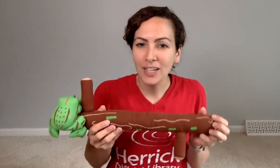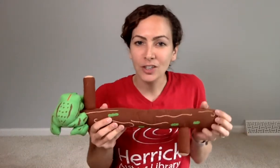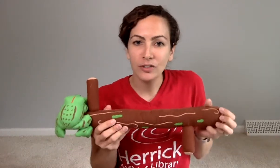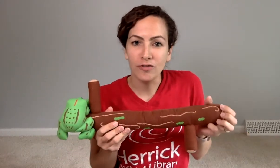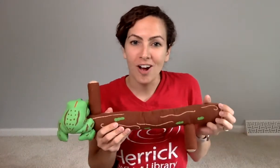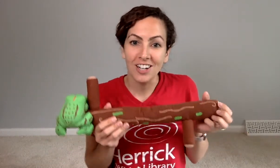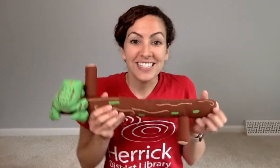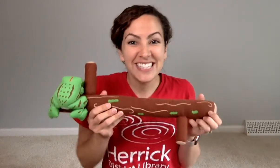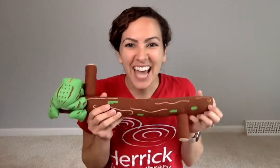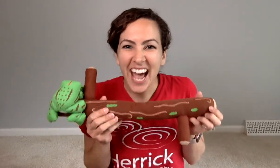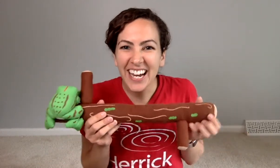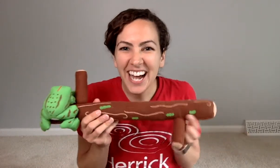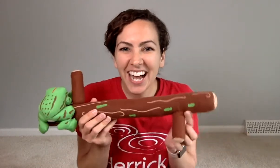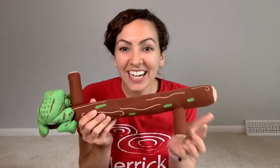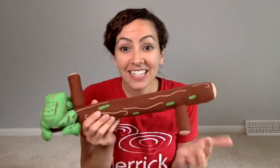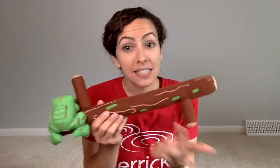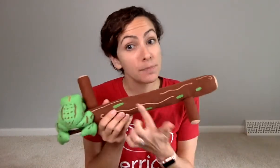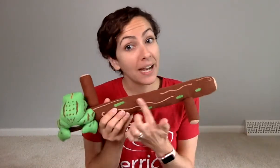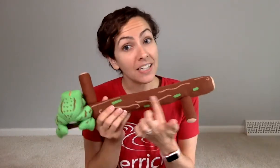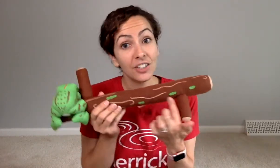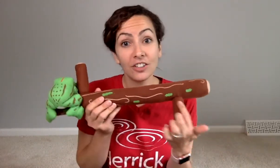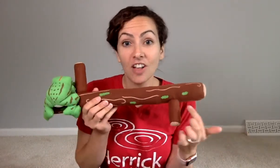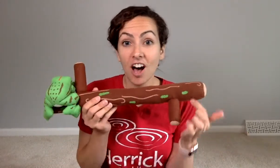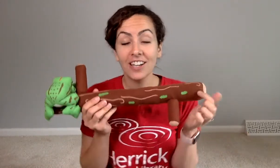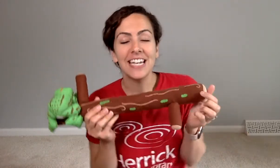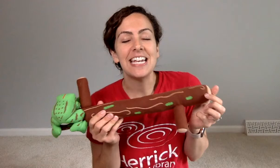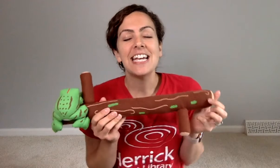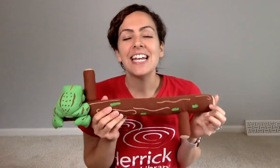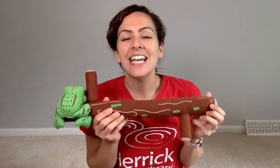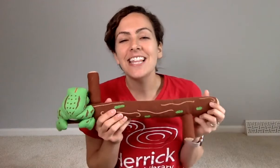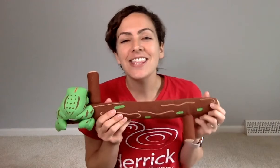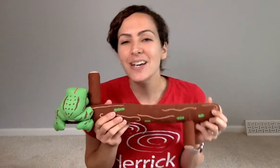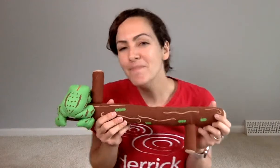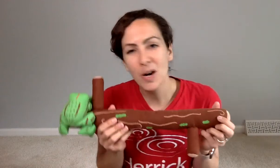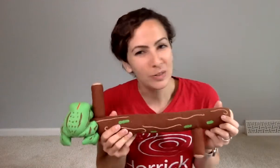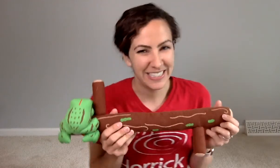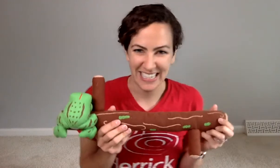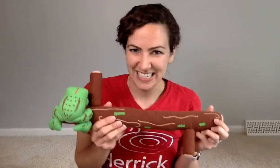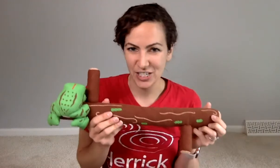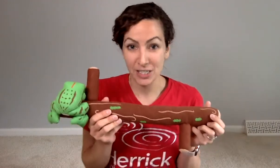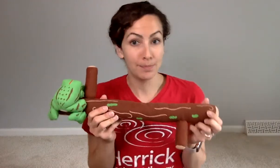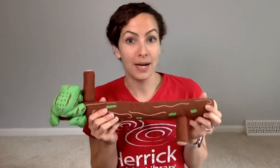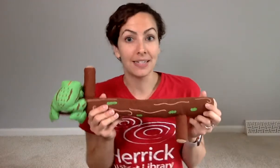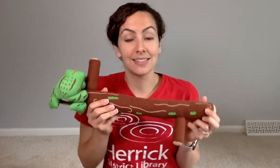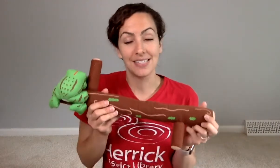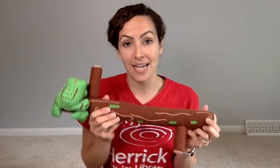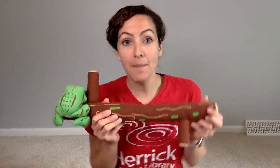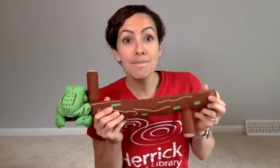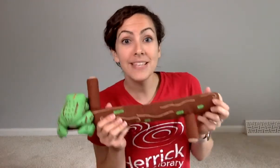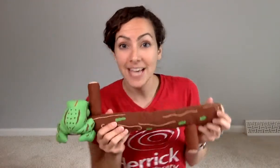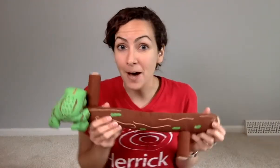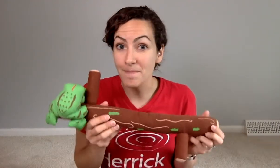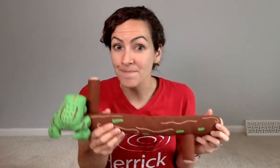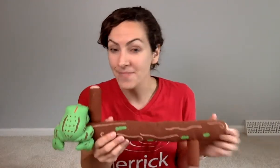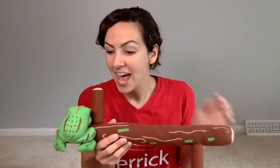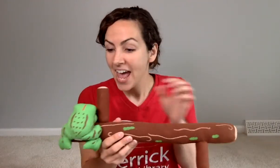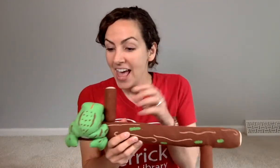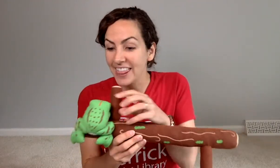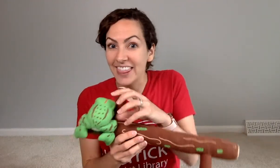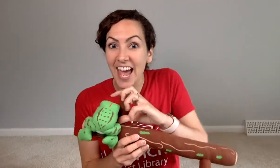speckled frog sat on a speckled log, eating the most delicious bugs. Yum, yum.